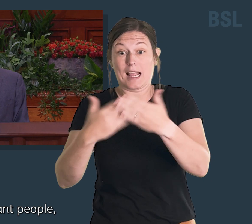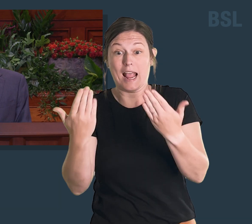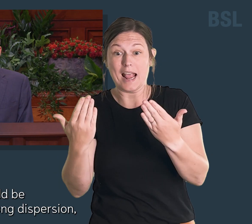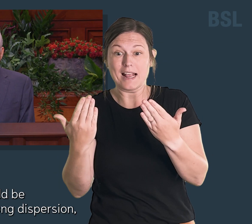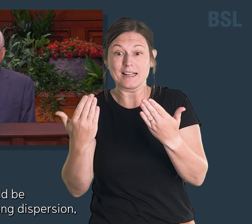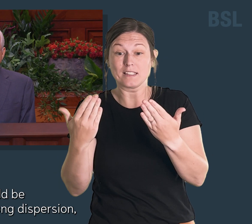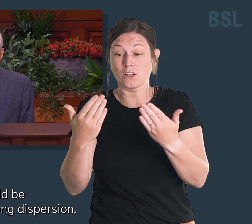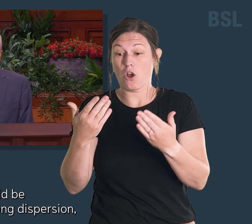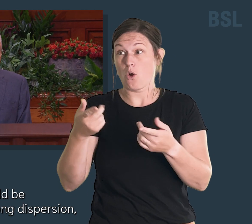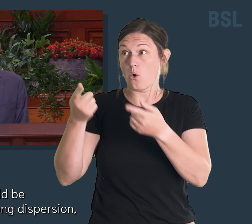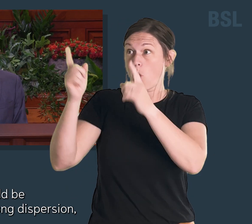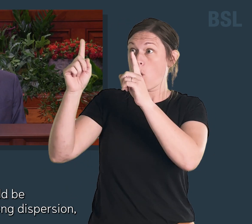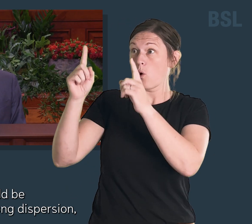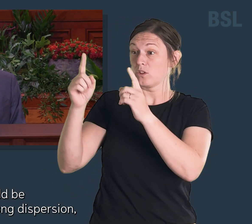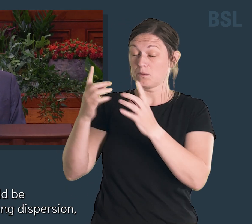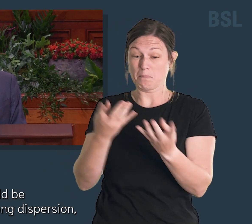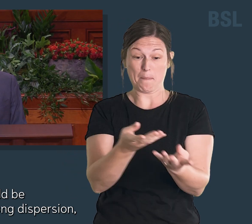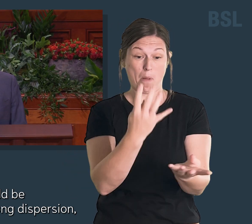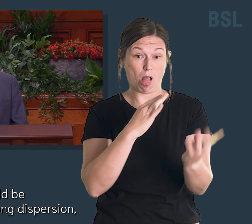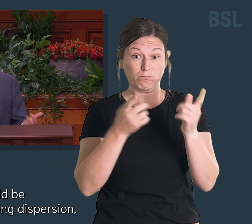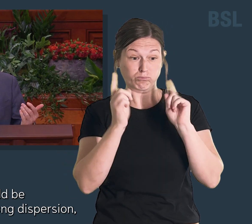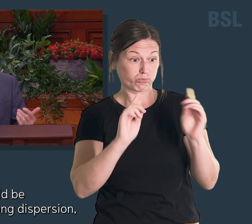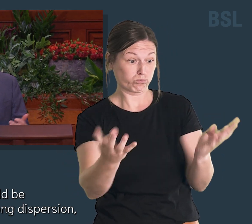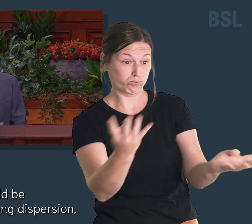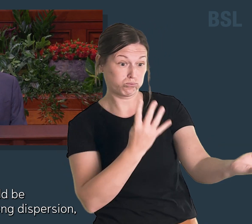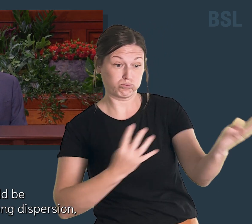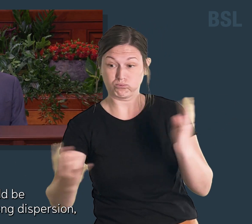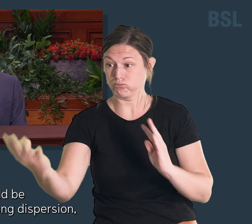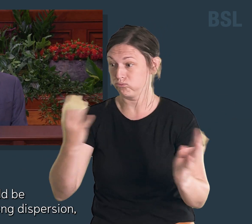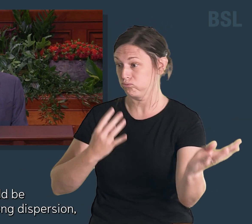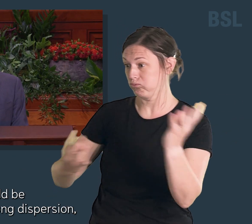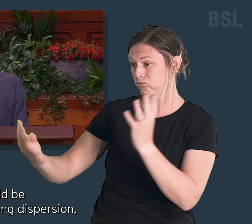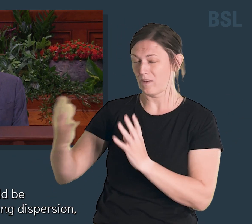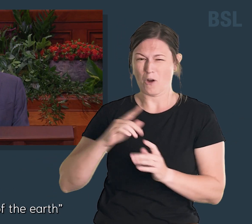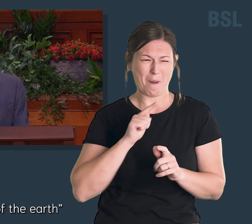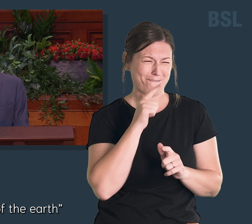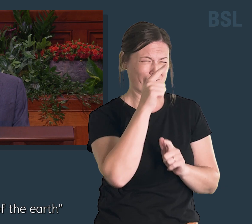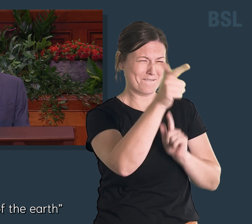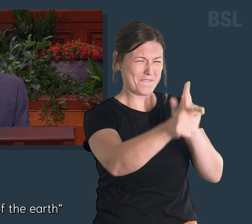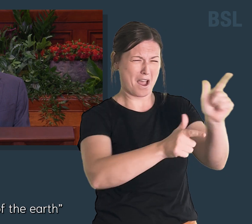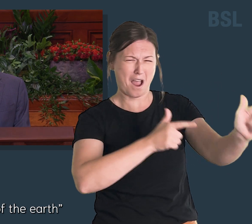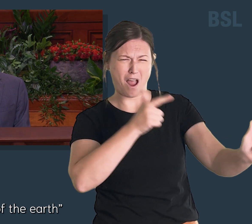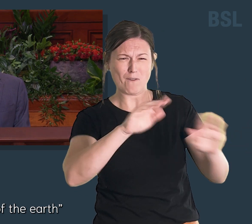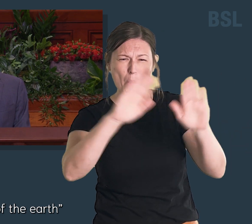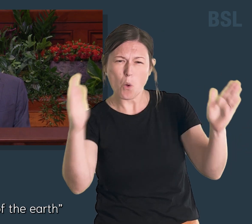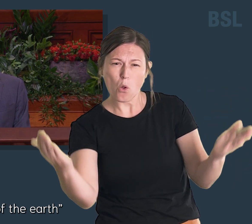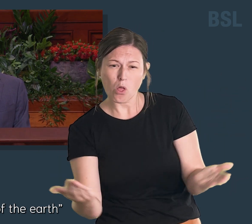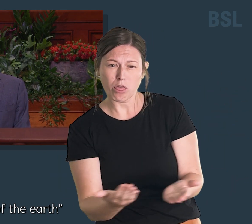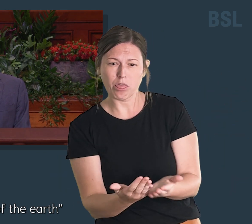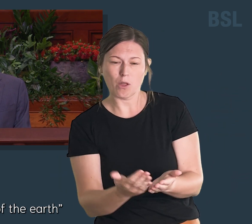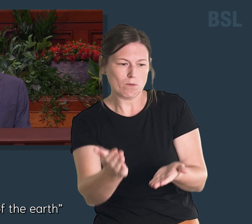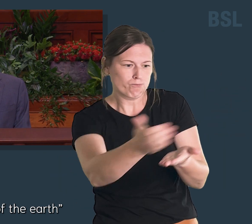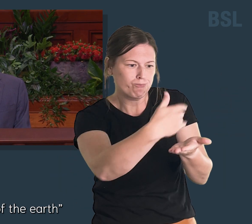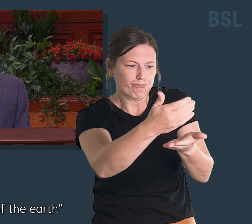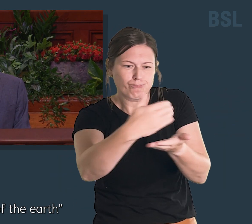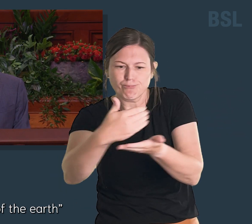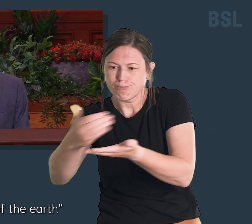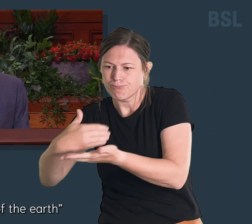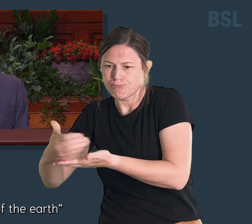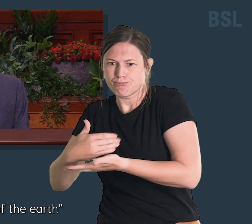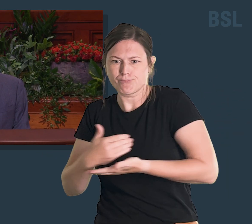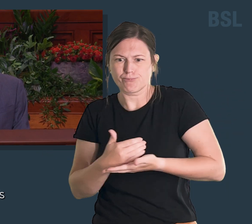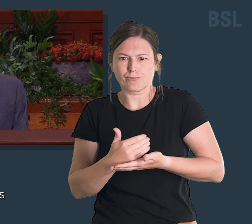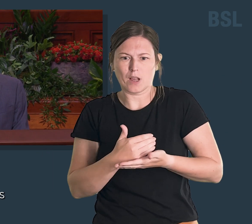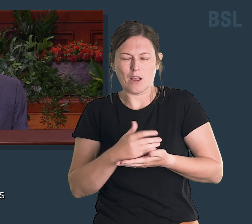people, the House of Israel, should be gathered in from their long dispersion, from the isles of the sea and from the four parts of the